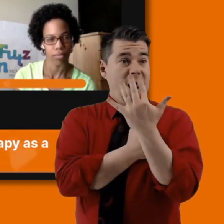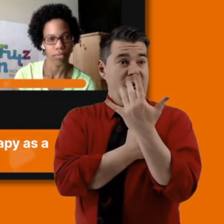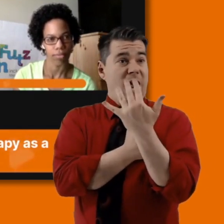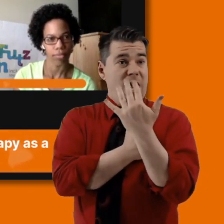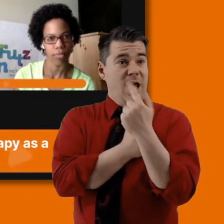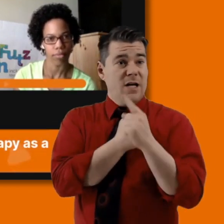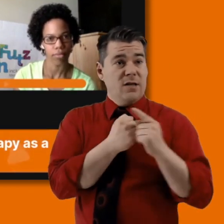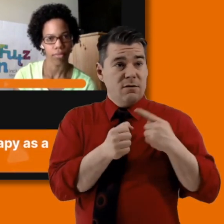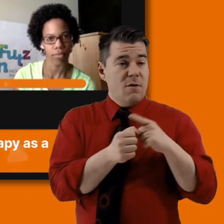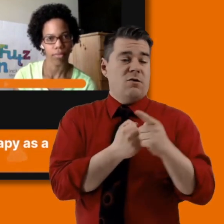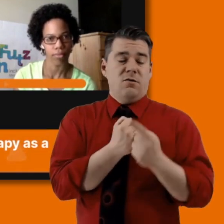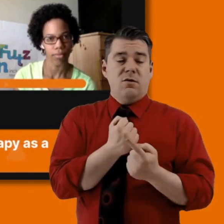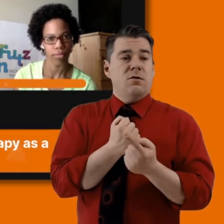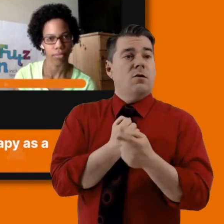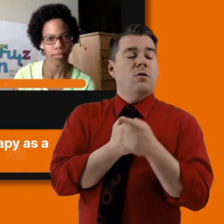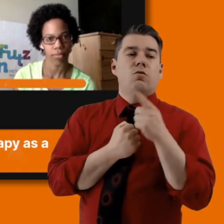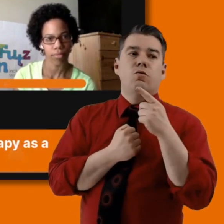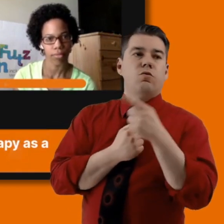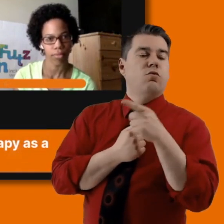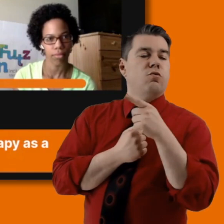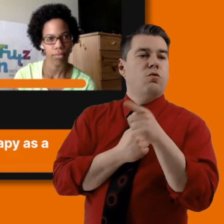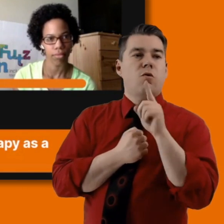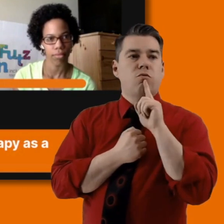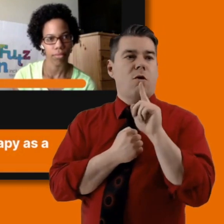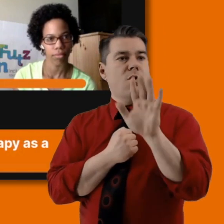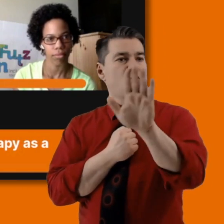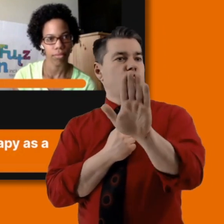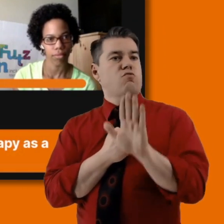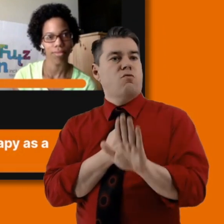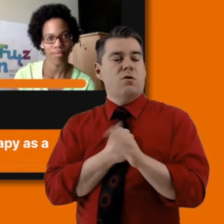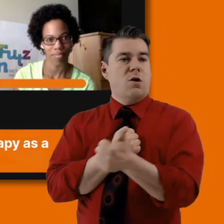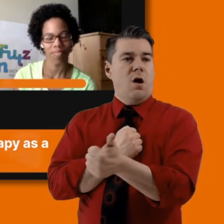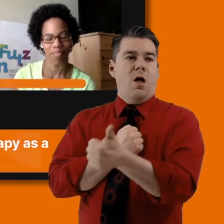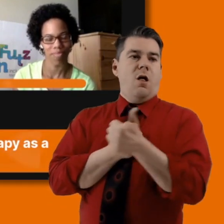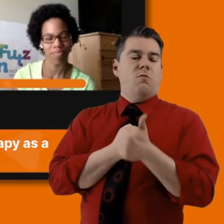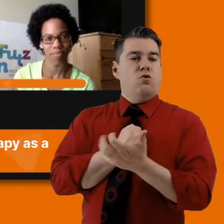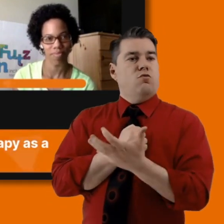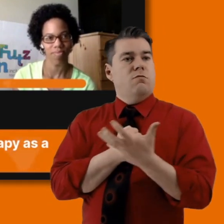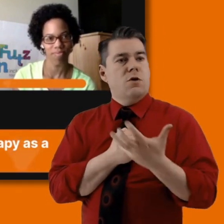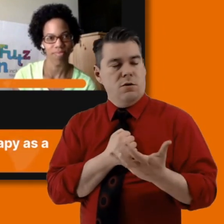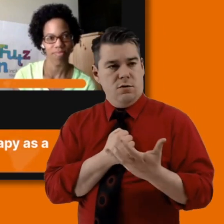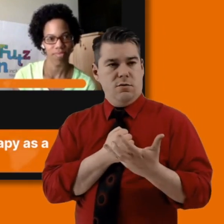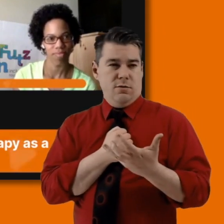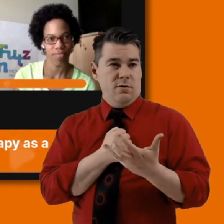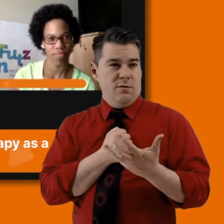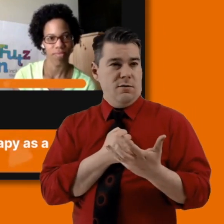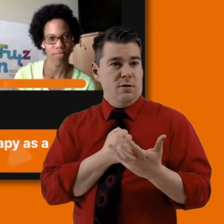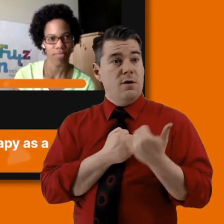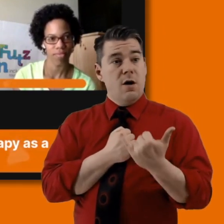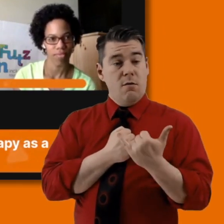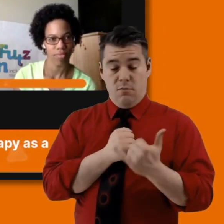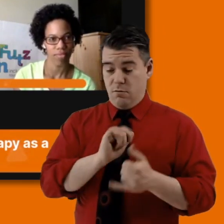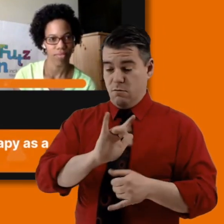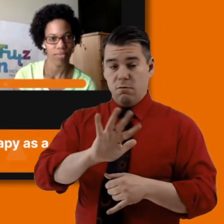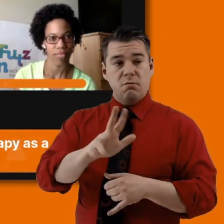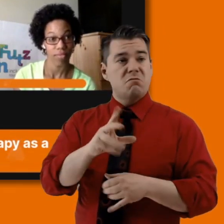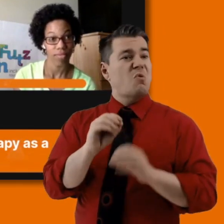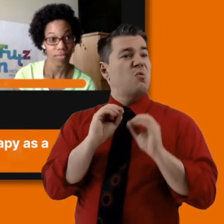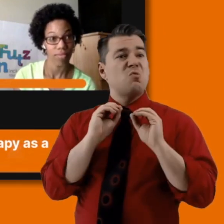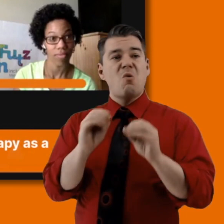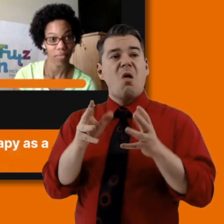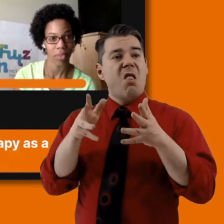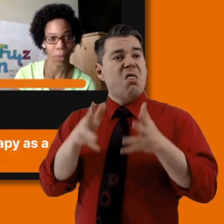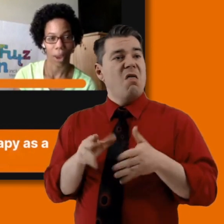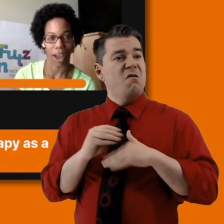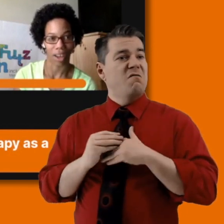and she was incredible, and she helped me so much. And now my arm has no residual effects.